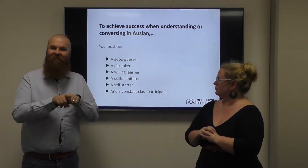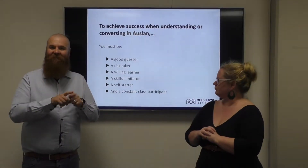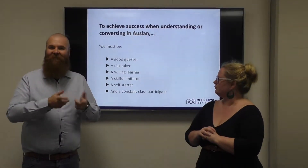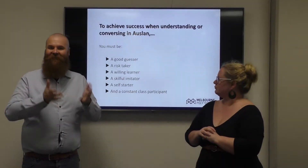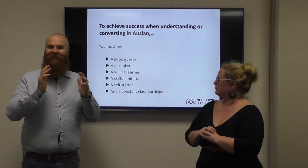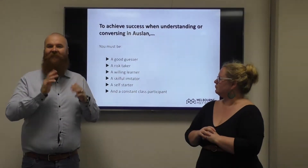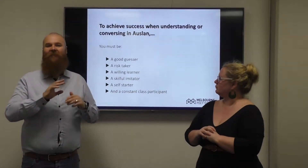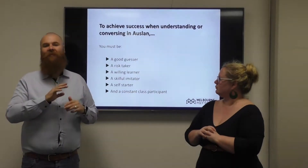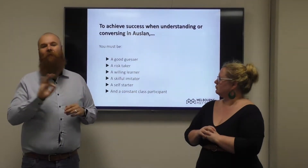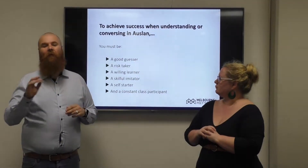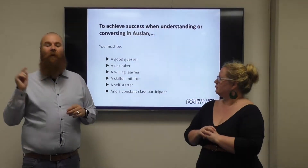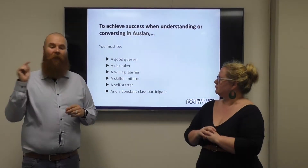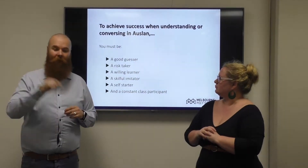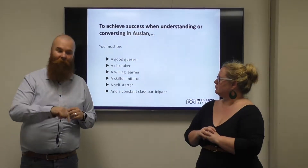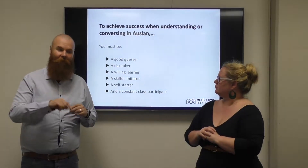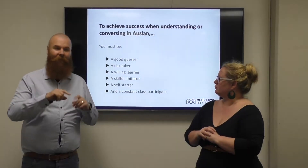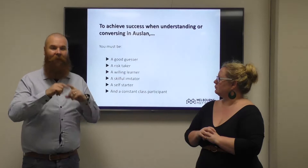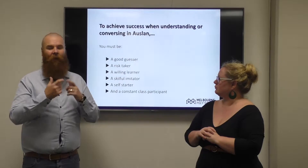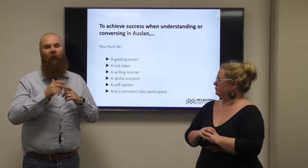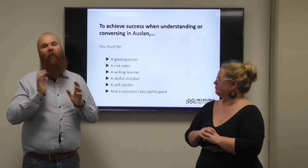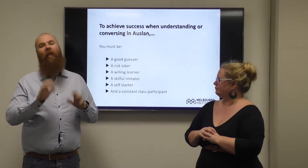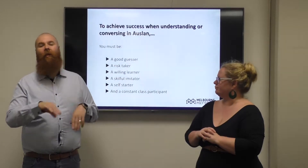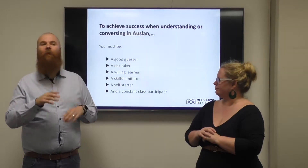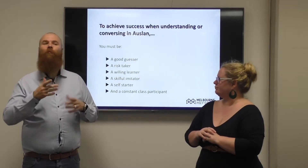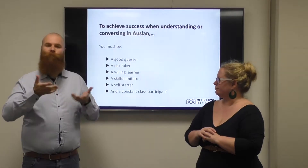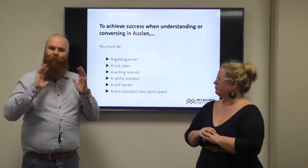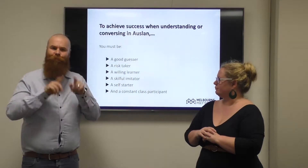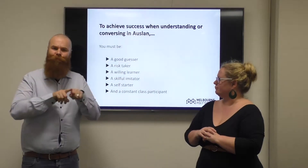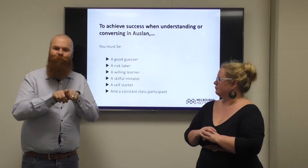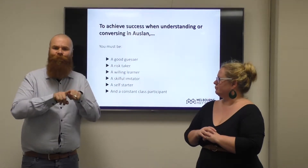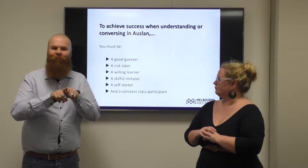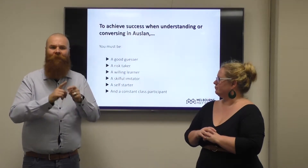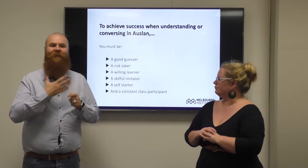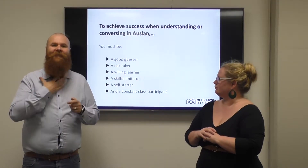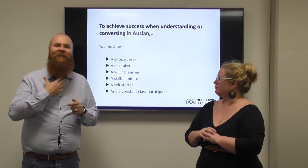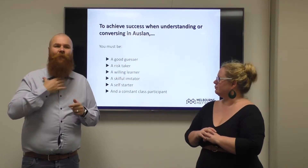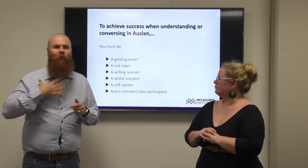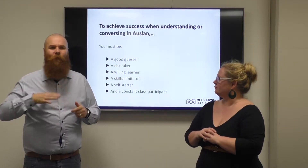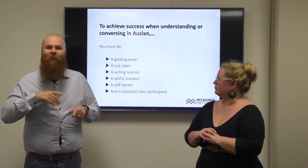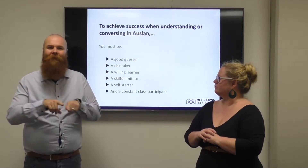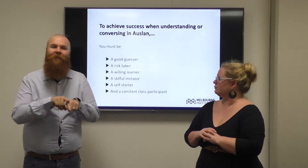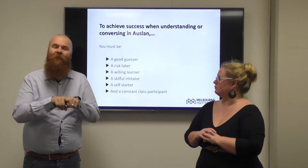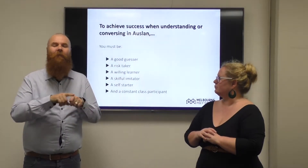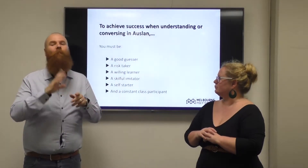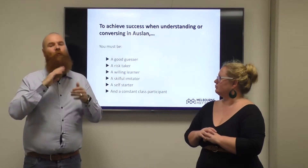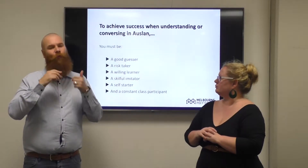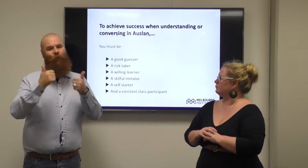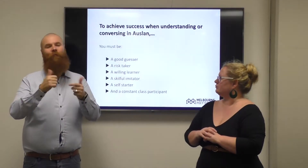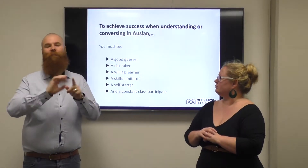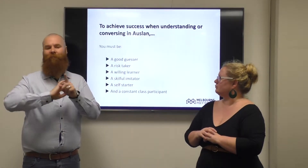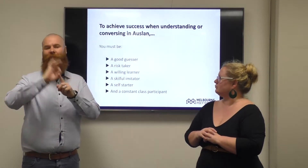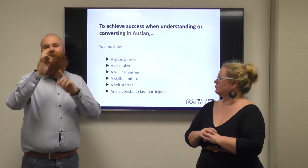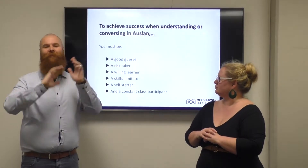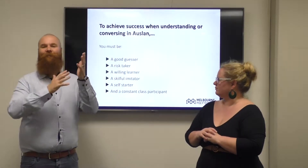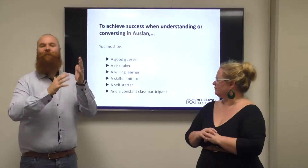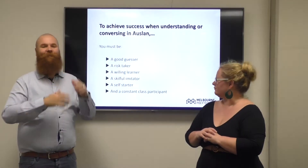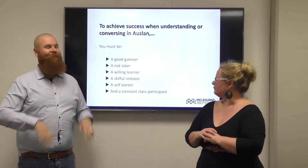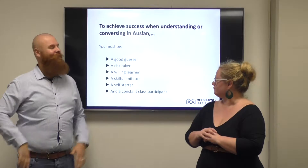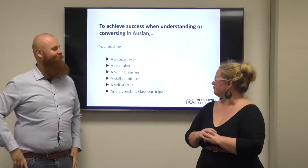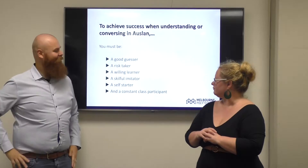You need to be a willing learner. Don't come to class and not really wanting to be bothered. No, you need to be keen and eager to learn and you'll